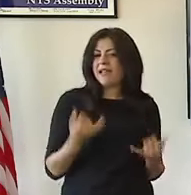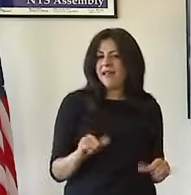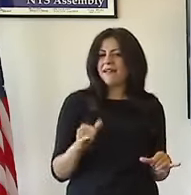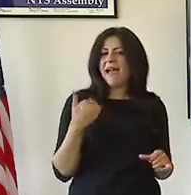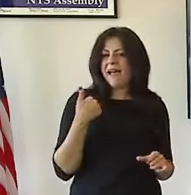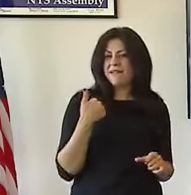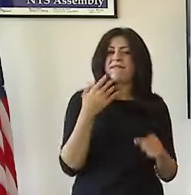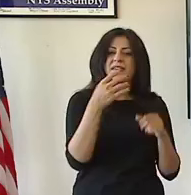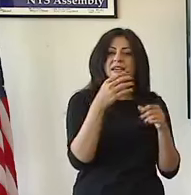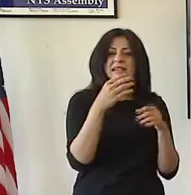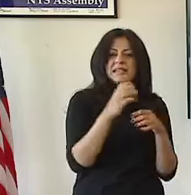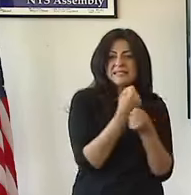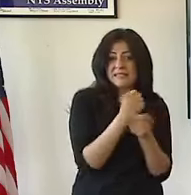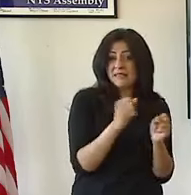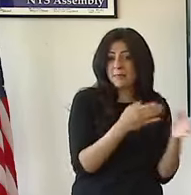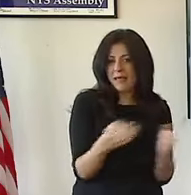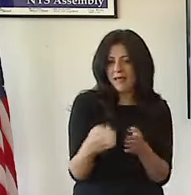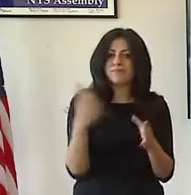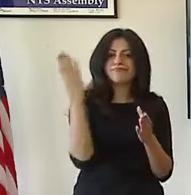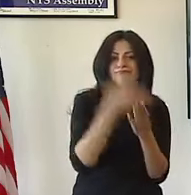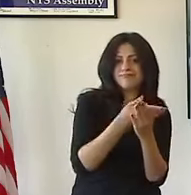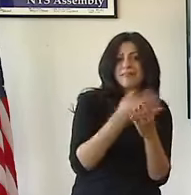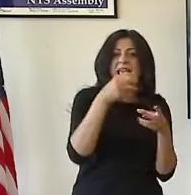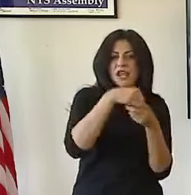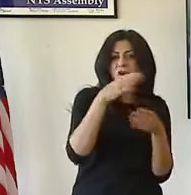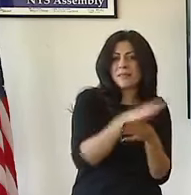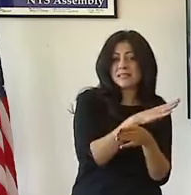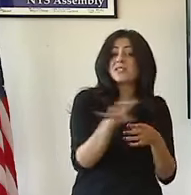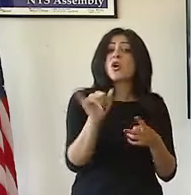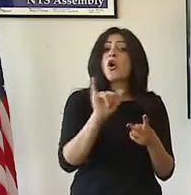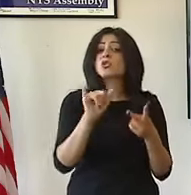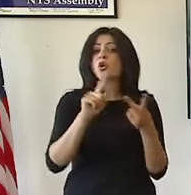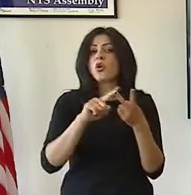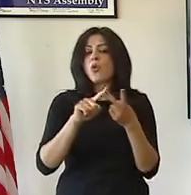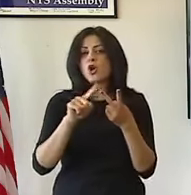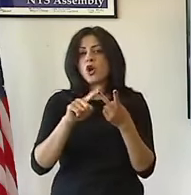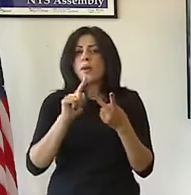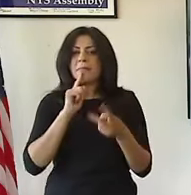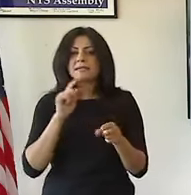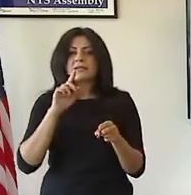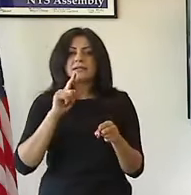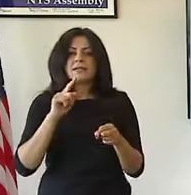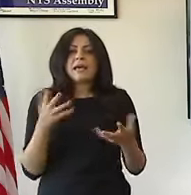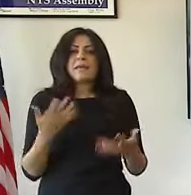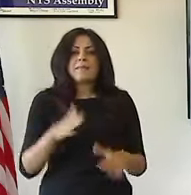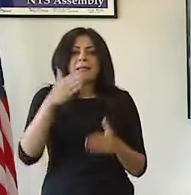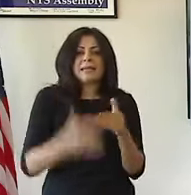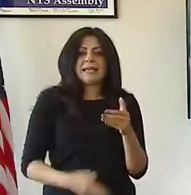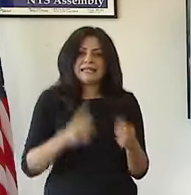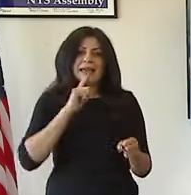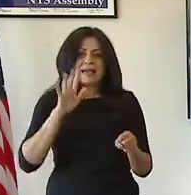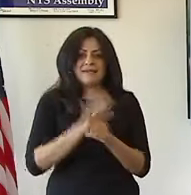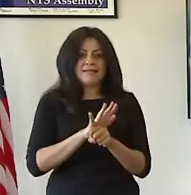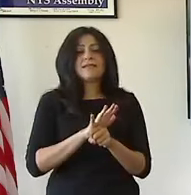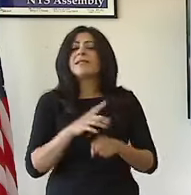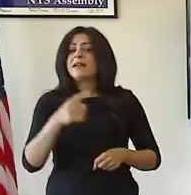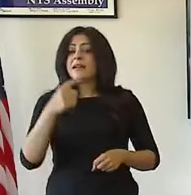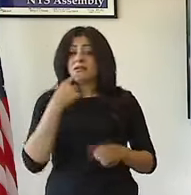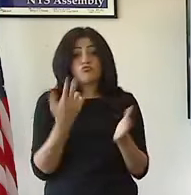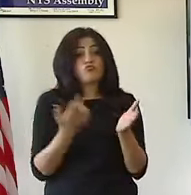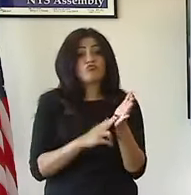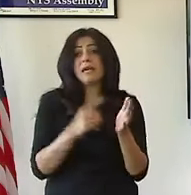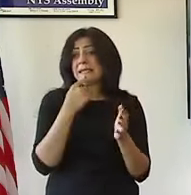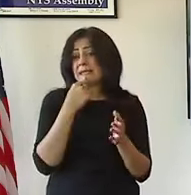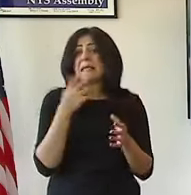file in your business, and you are supposed to complete an attestation, meaning you've signed something that basically says, yes, I